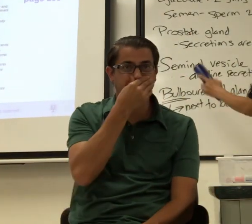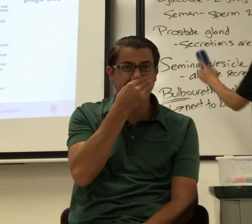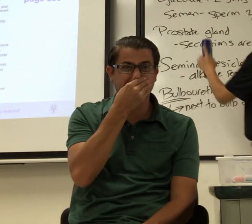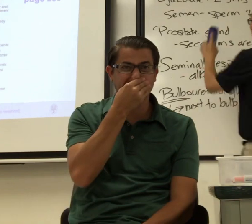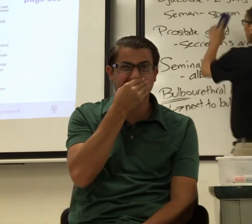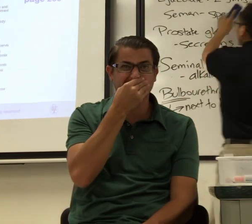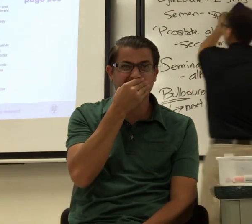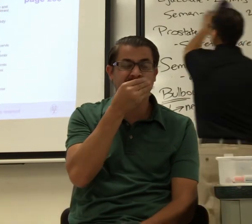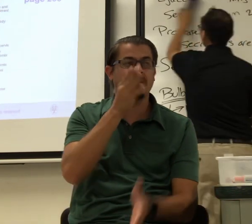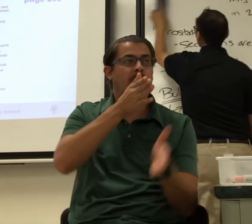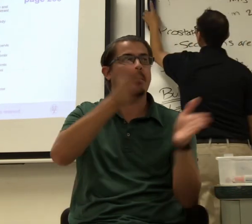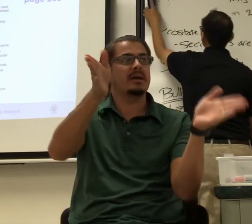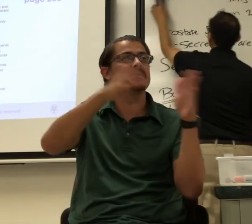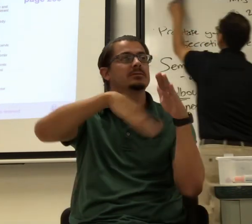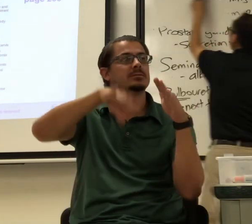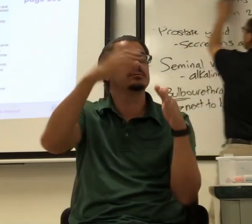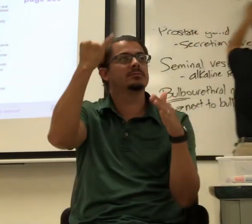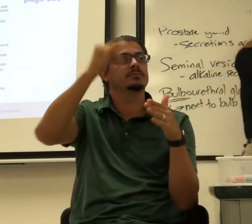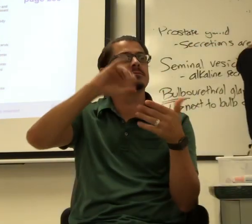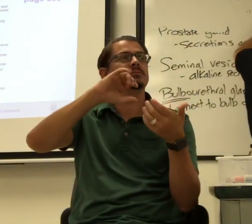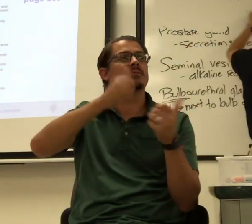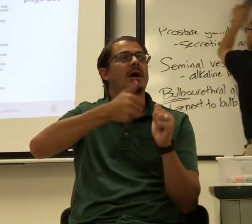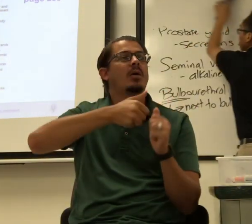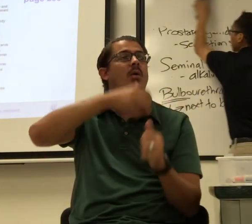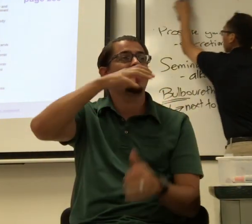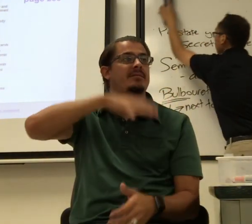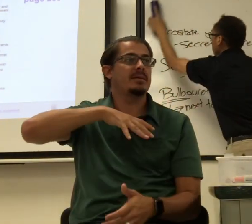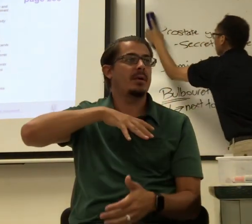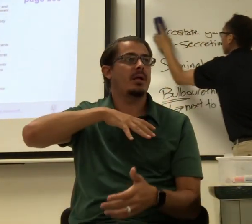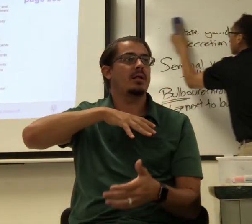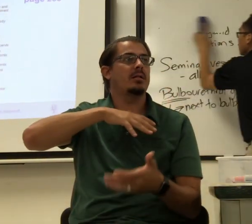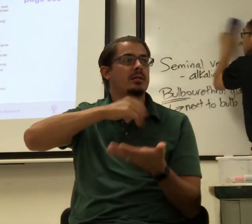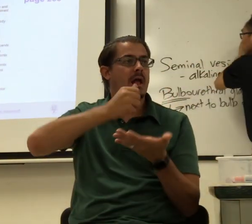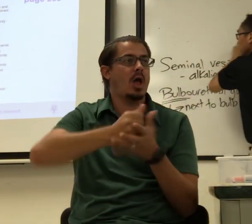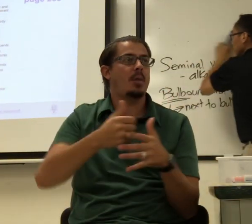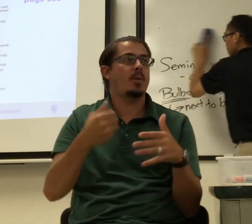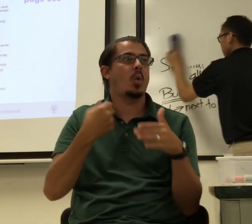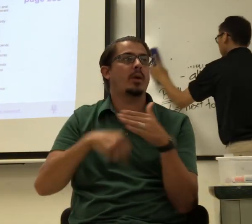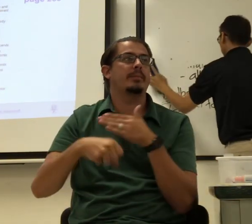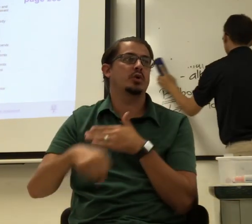how the female can help us reproduce.